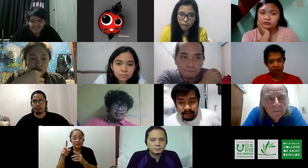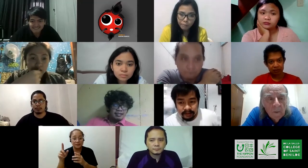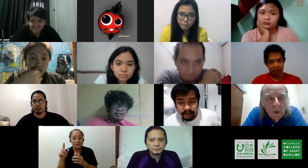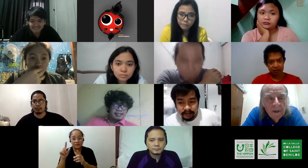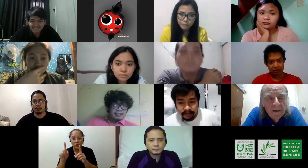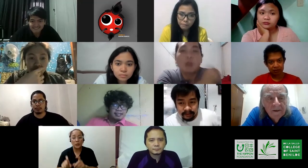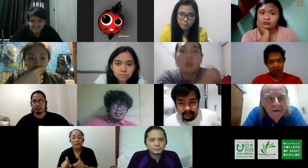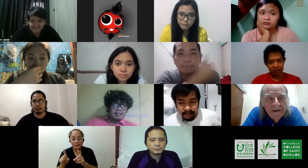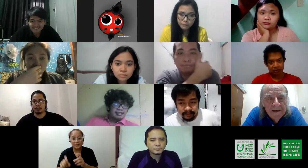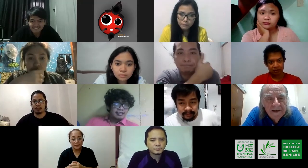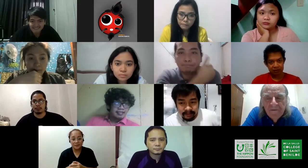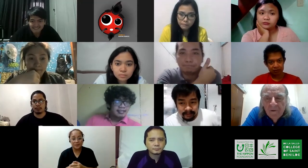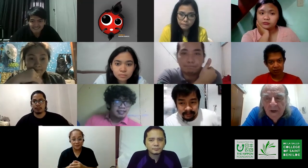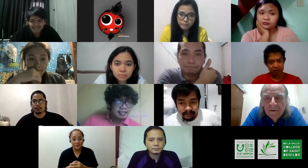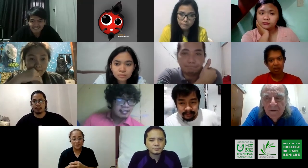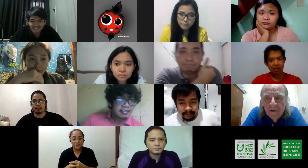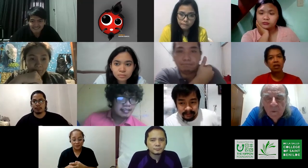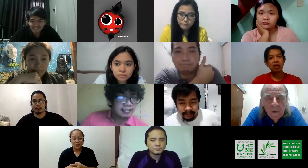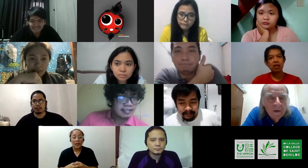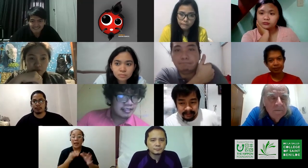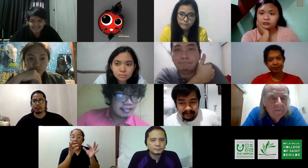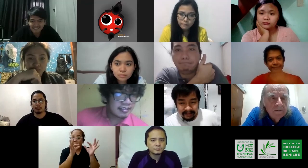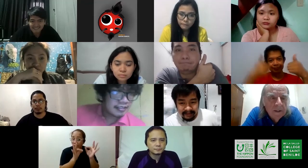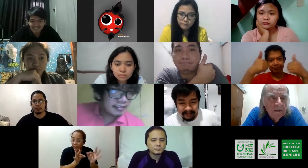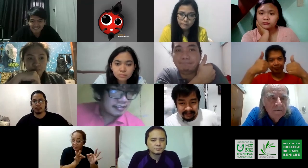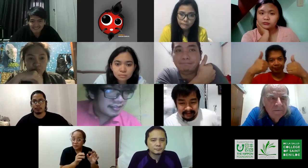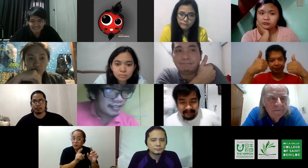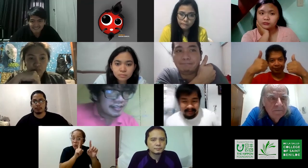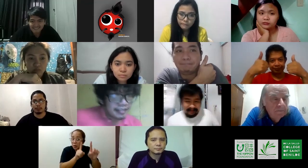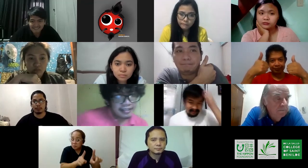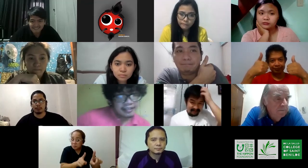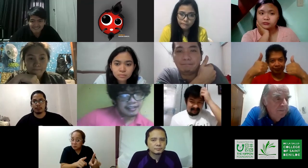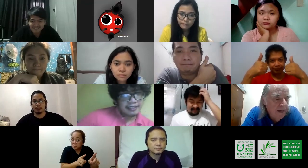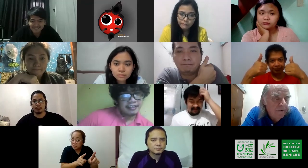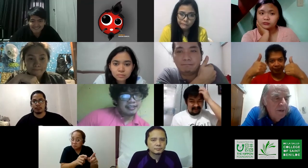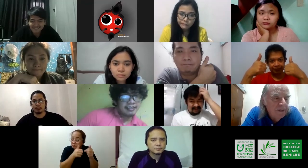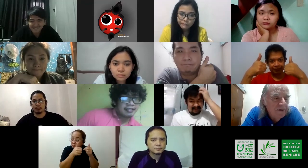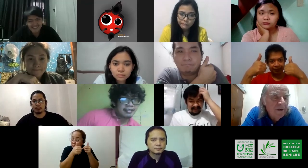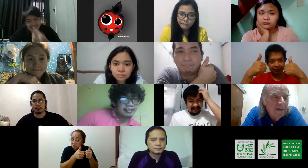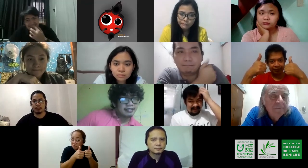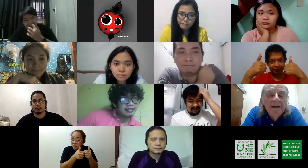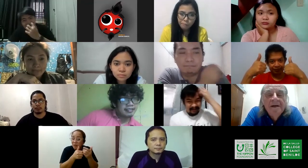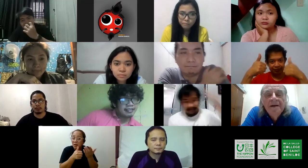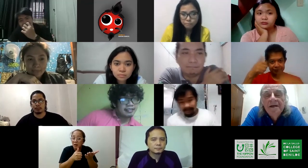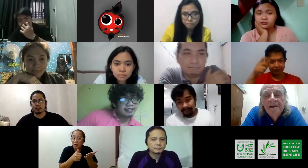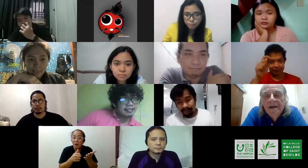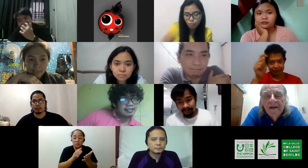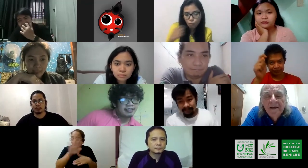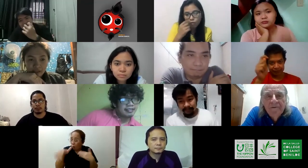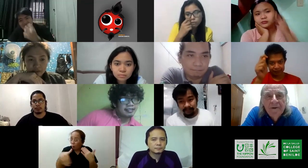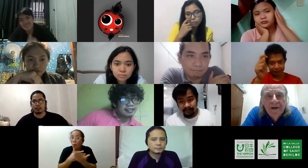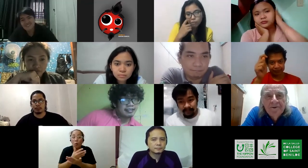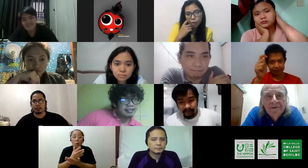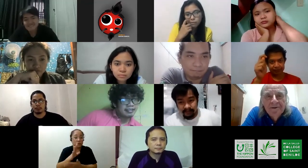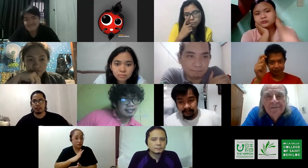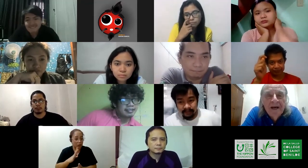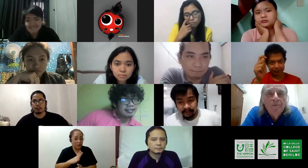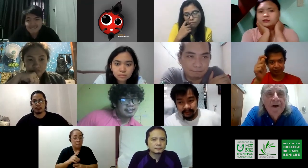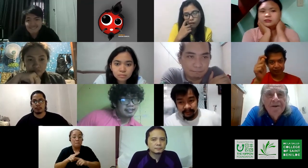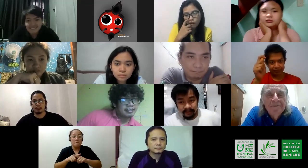And then if you answer well, then everything's fine. And if you answer not well, then